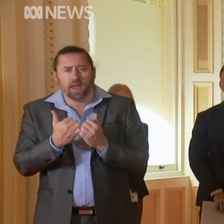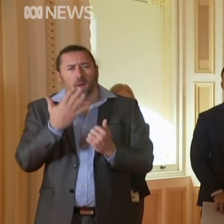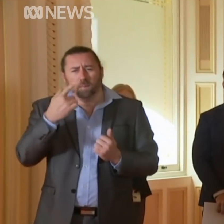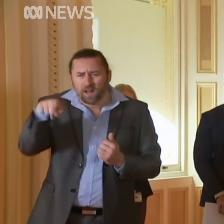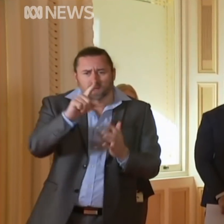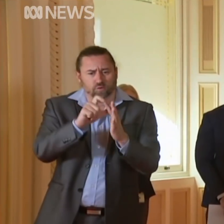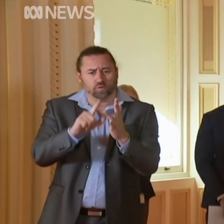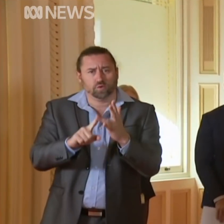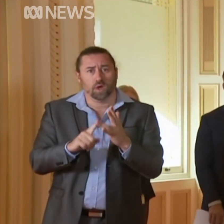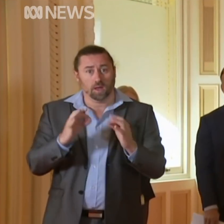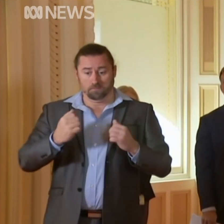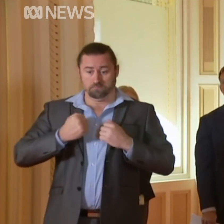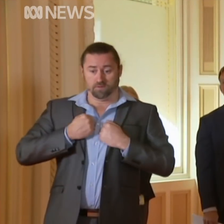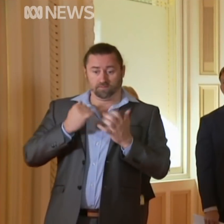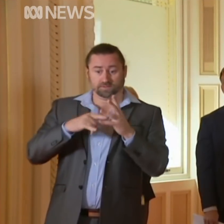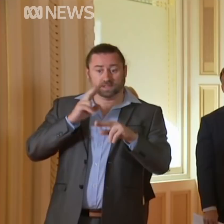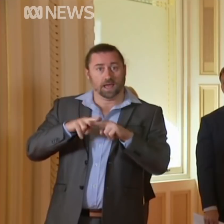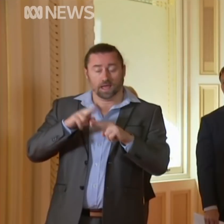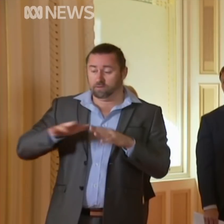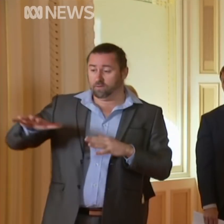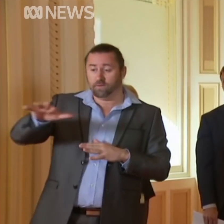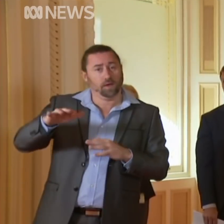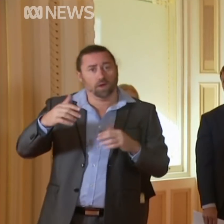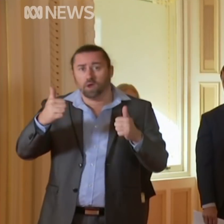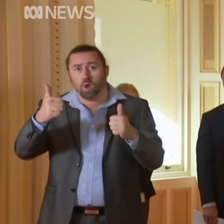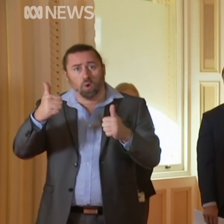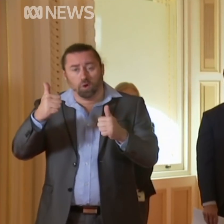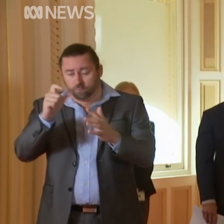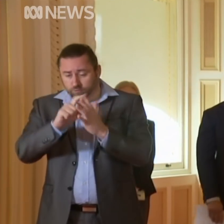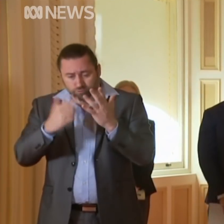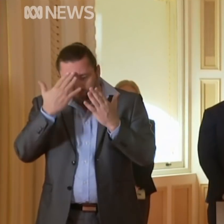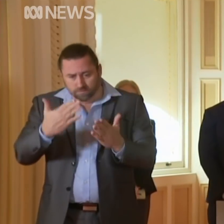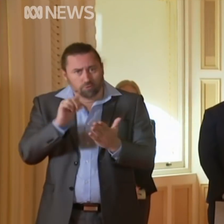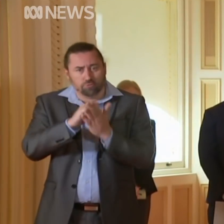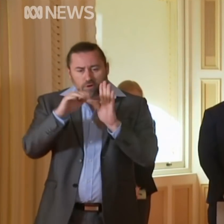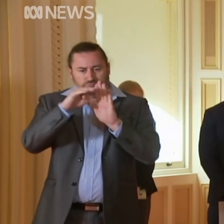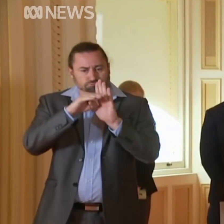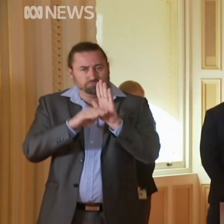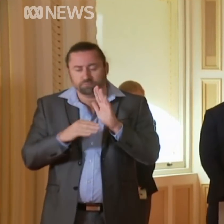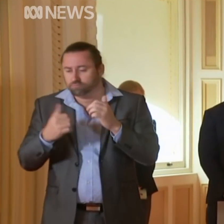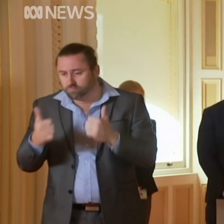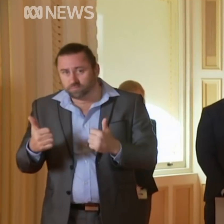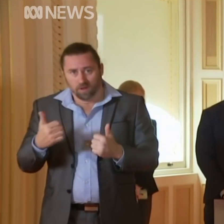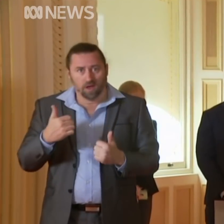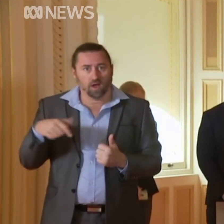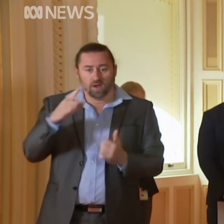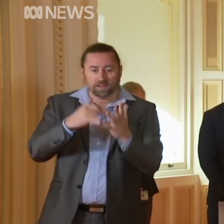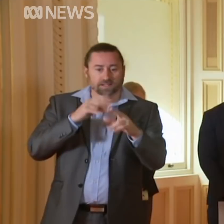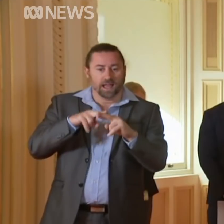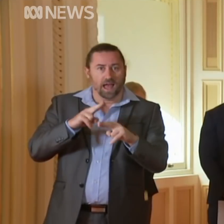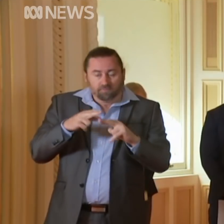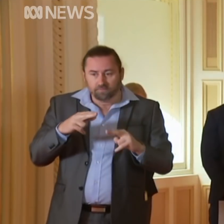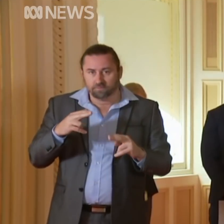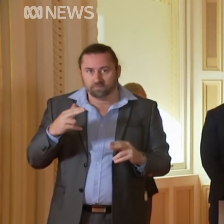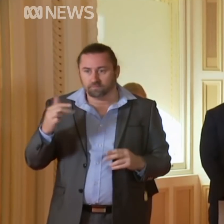done, particularly my staff. They've done a great job. We're thinking very much of the staff that are tested positive and